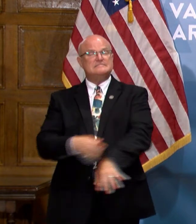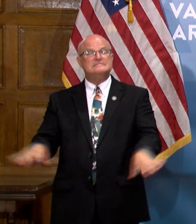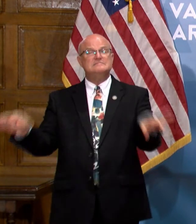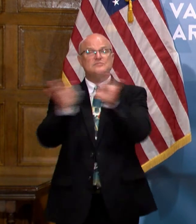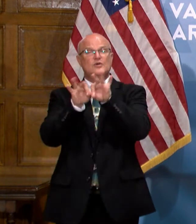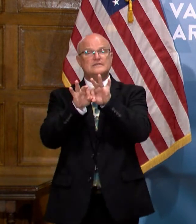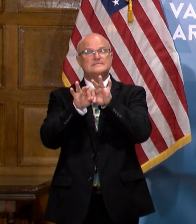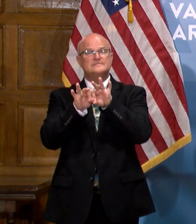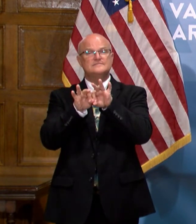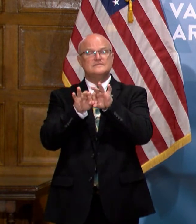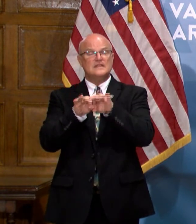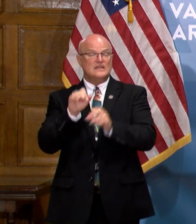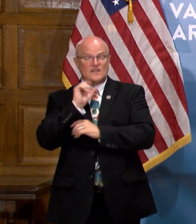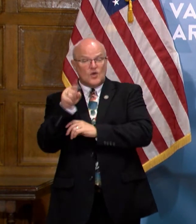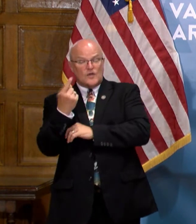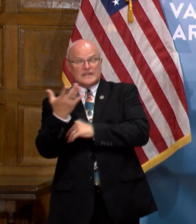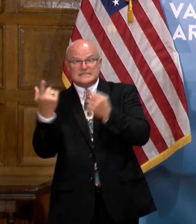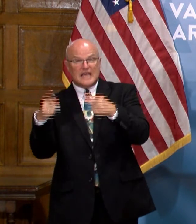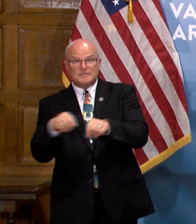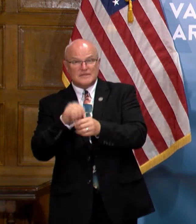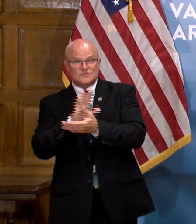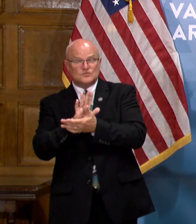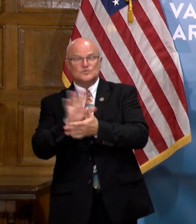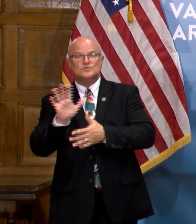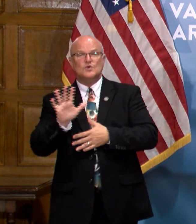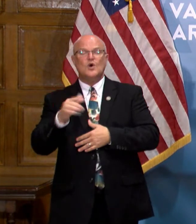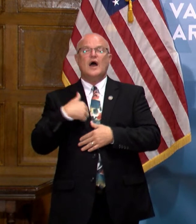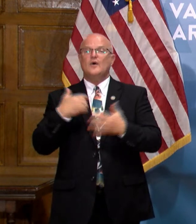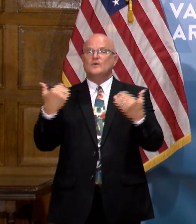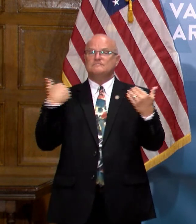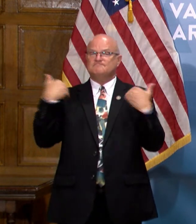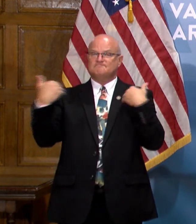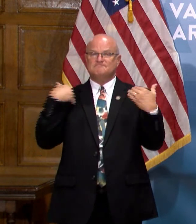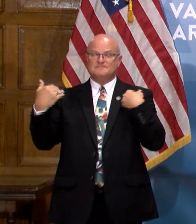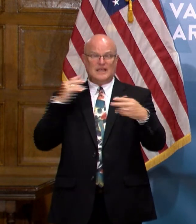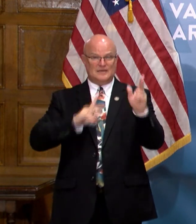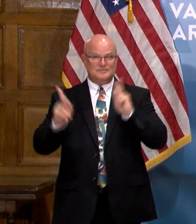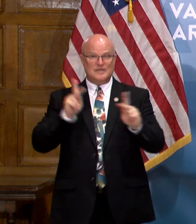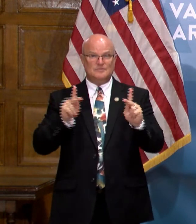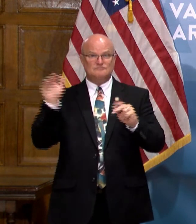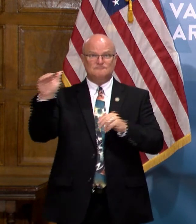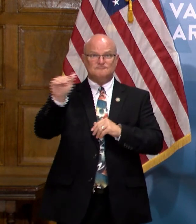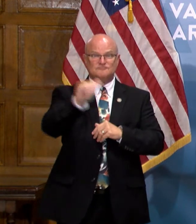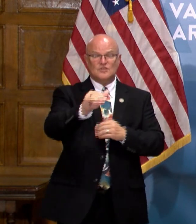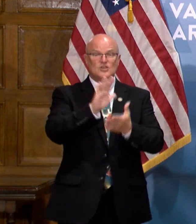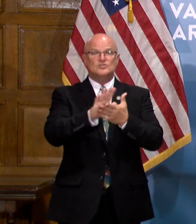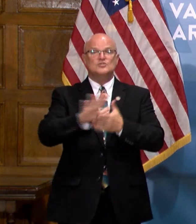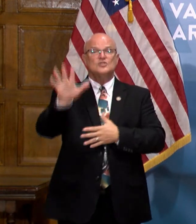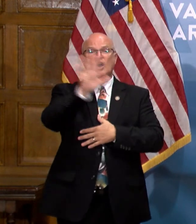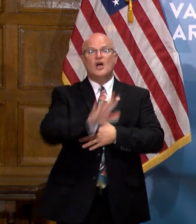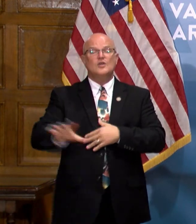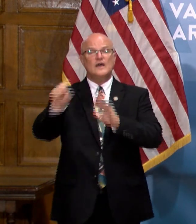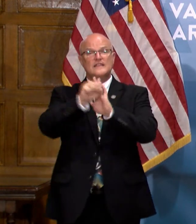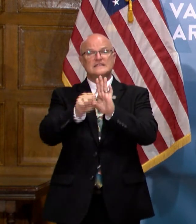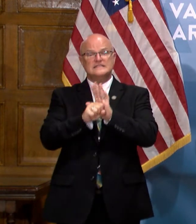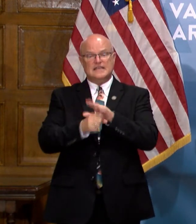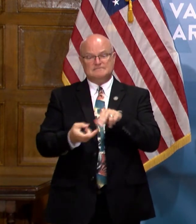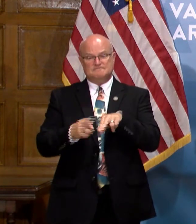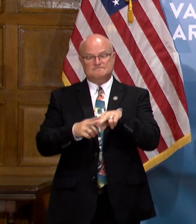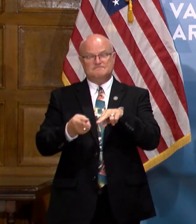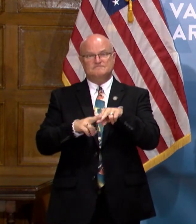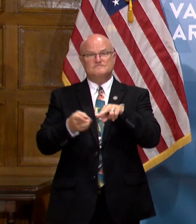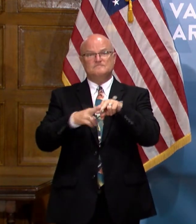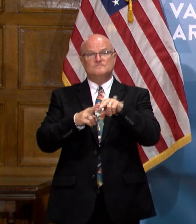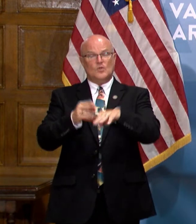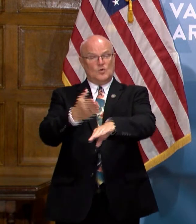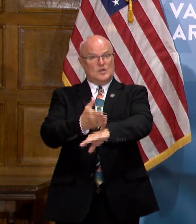important. That's not the only thing that's happening in our schools. I want to remind our Kansans that schools all over the state are increasing